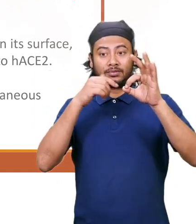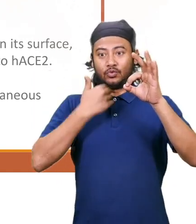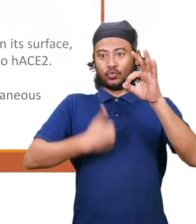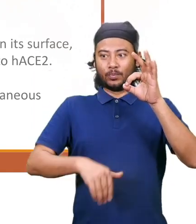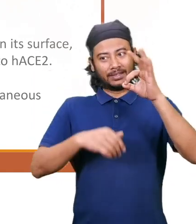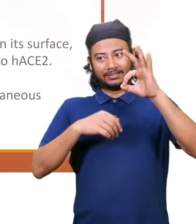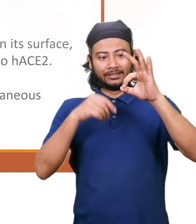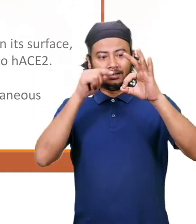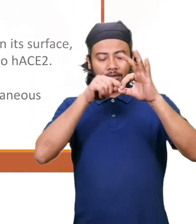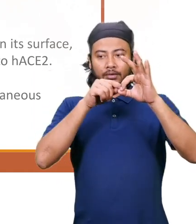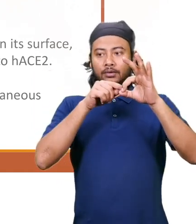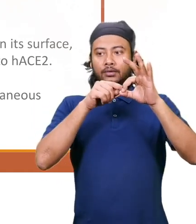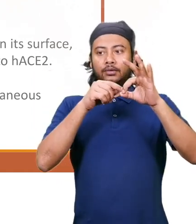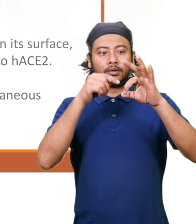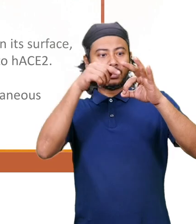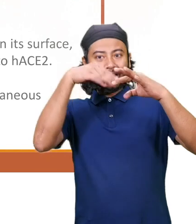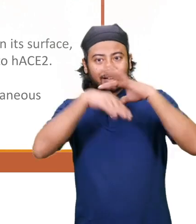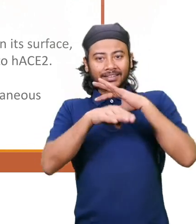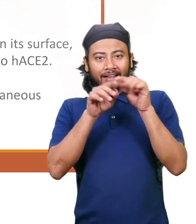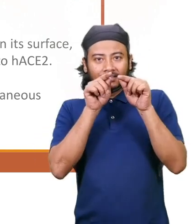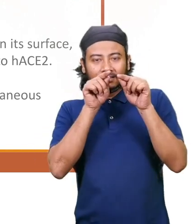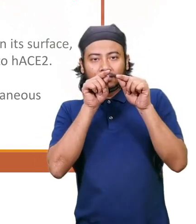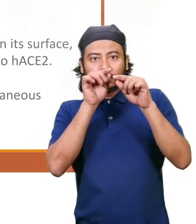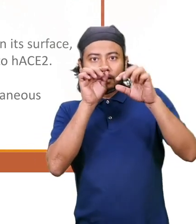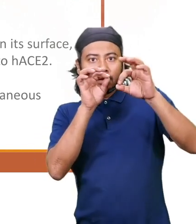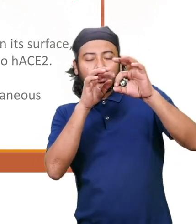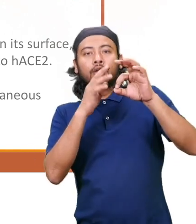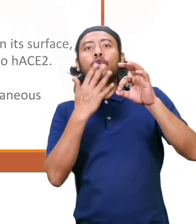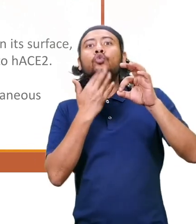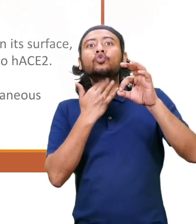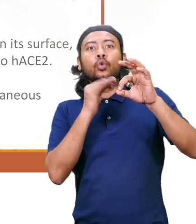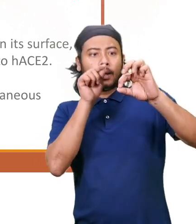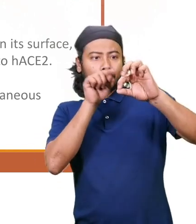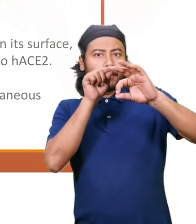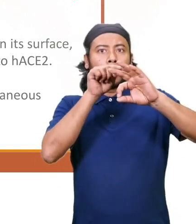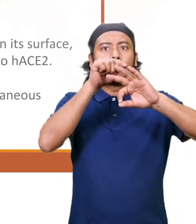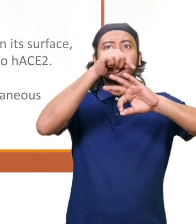these glycans for the host attachment and entry.